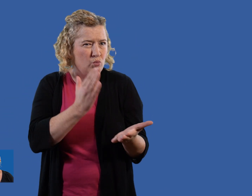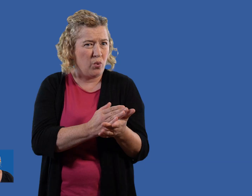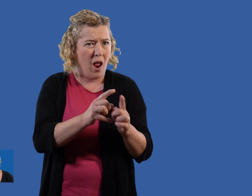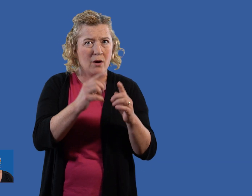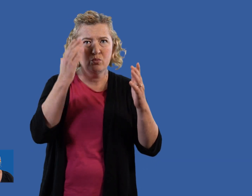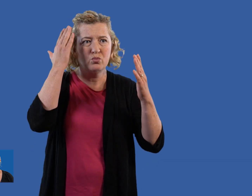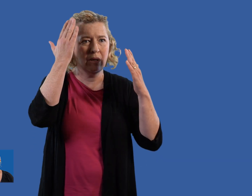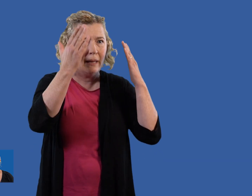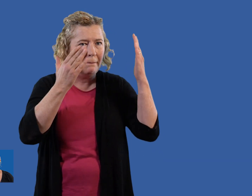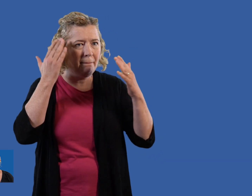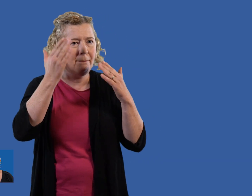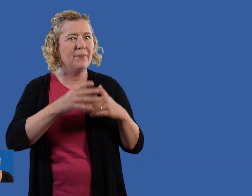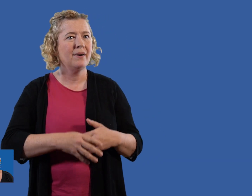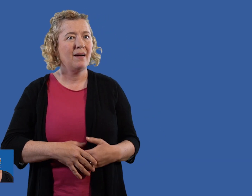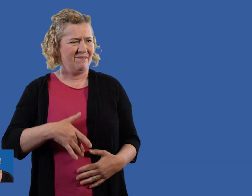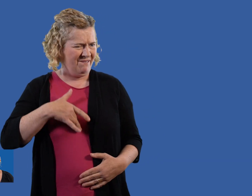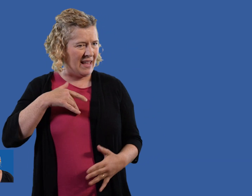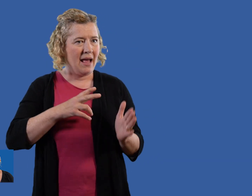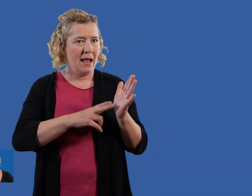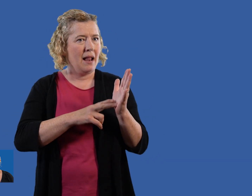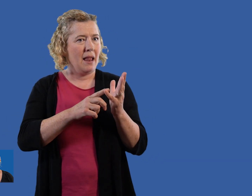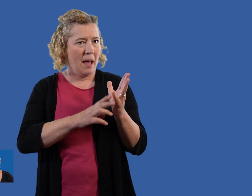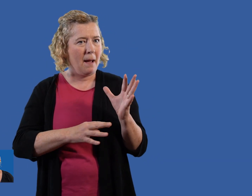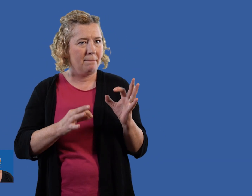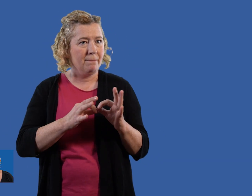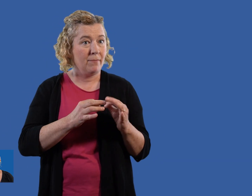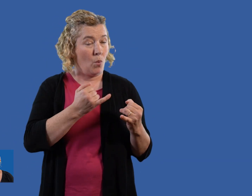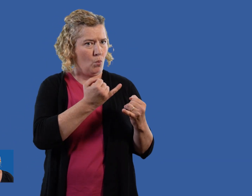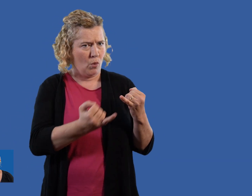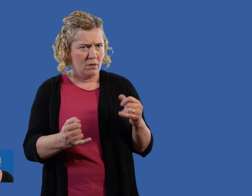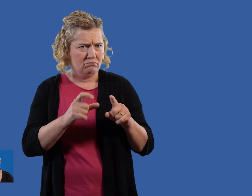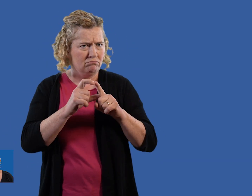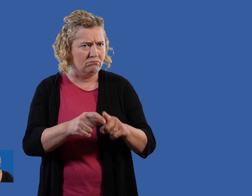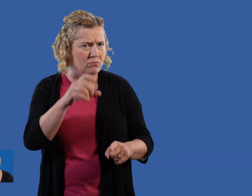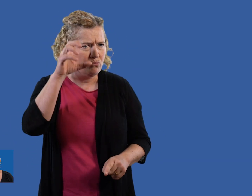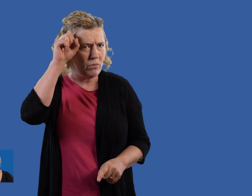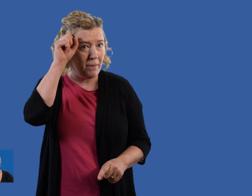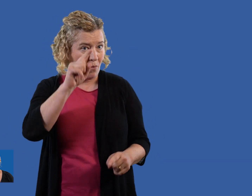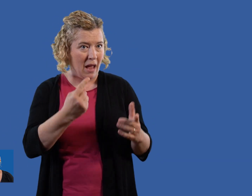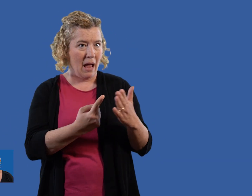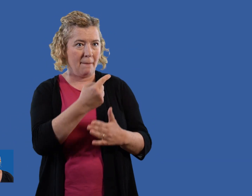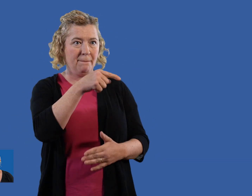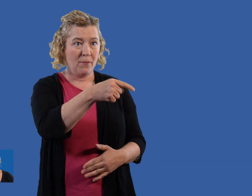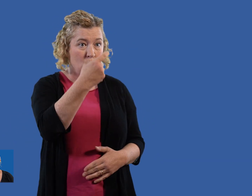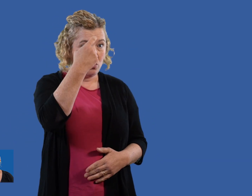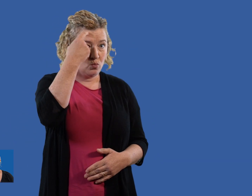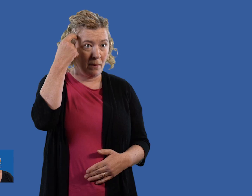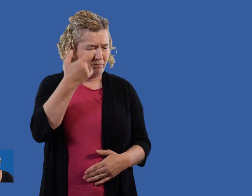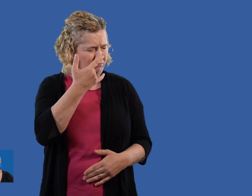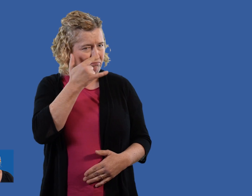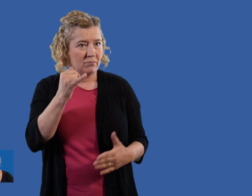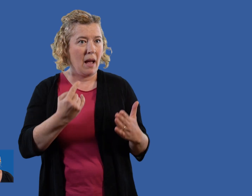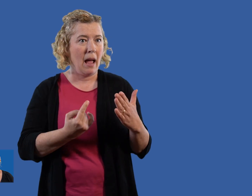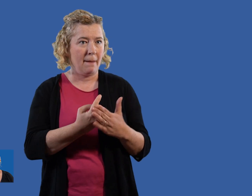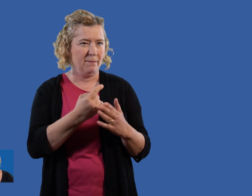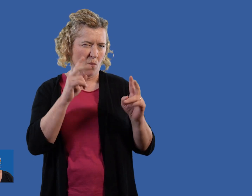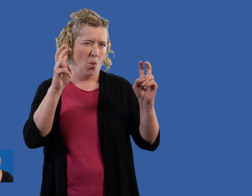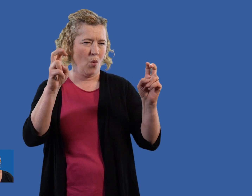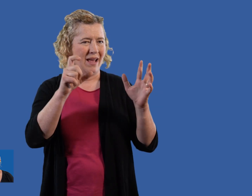unreal or dreamlike. They feel numb, increasing difficulty recalling specific details of the traumatic